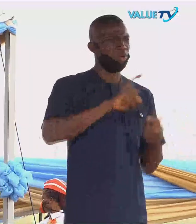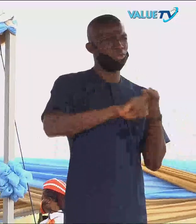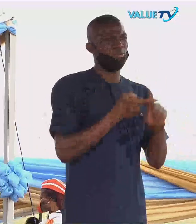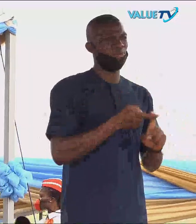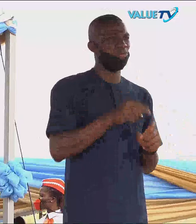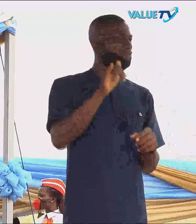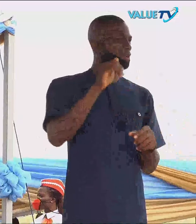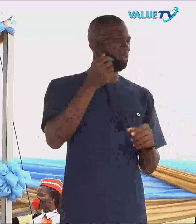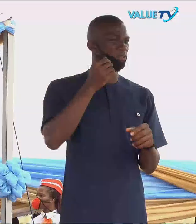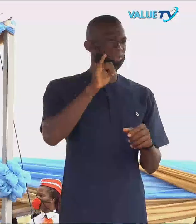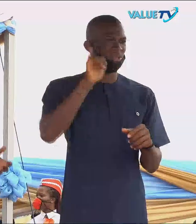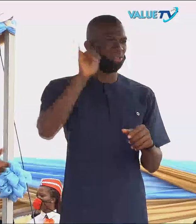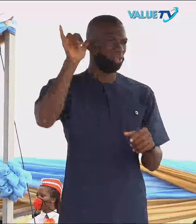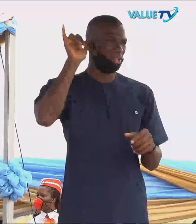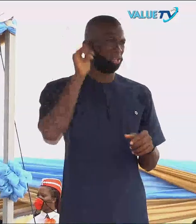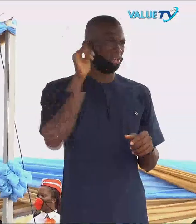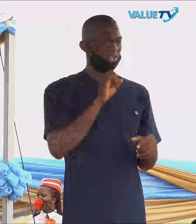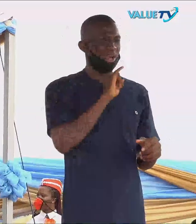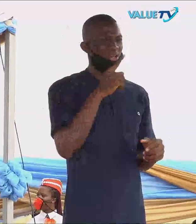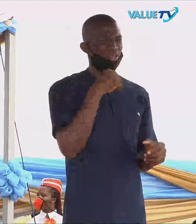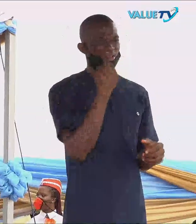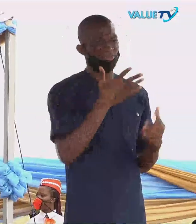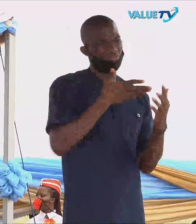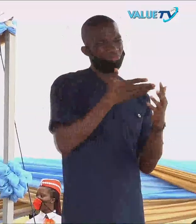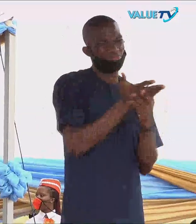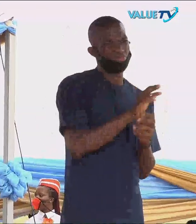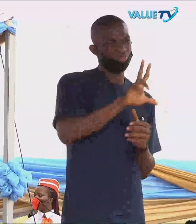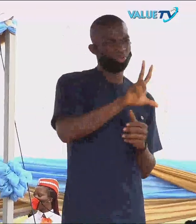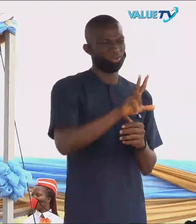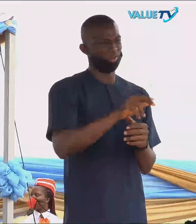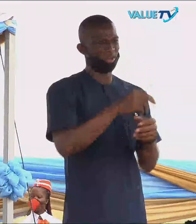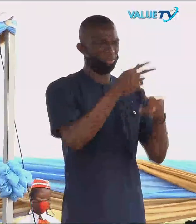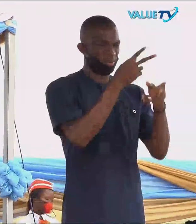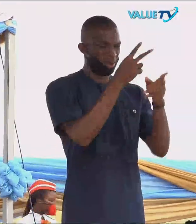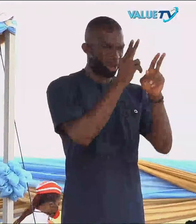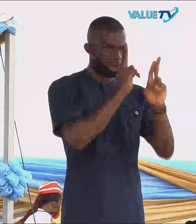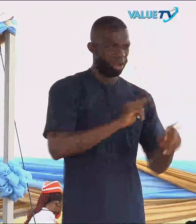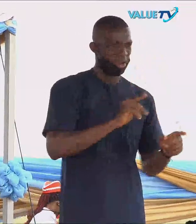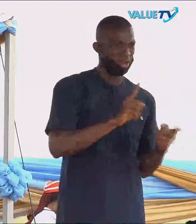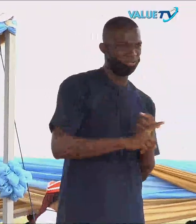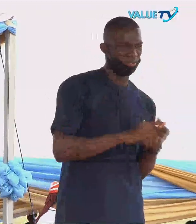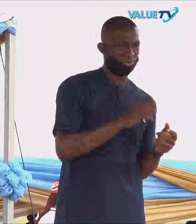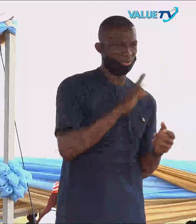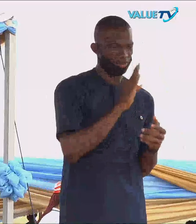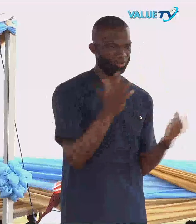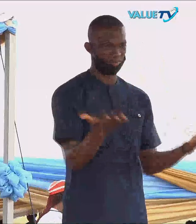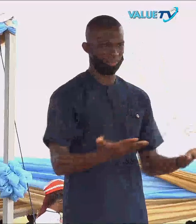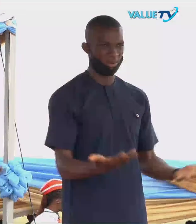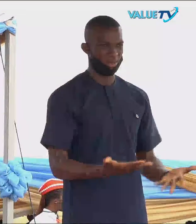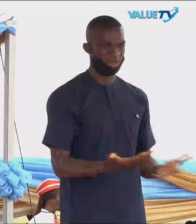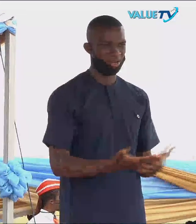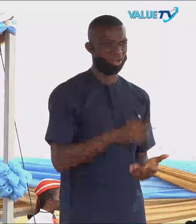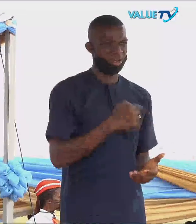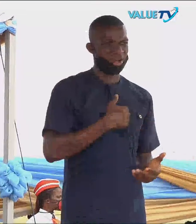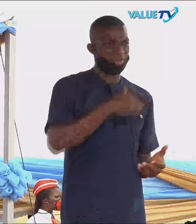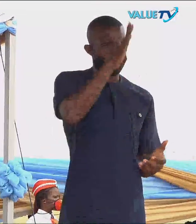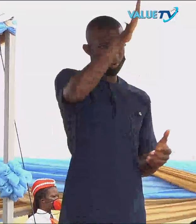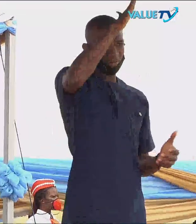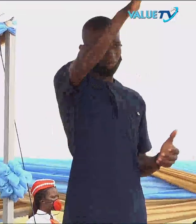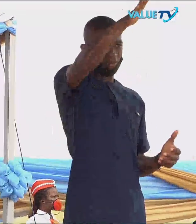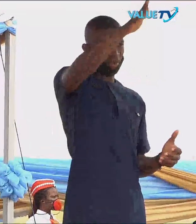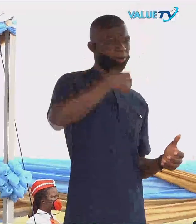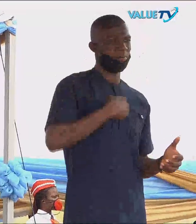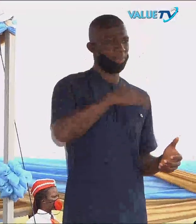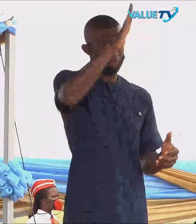him three people I felt I'm honored to partake in their burial. My grandfather, my